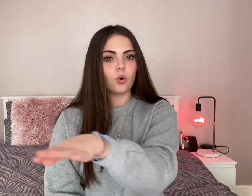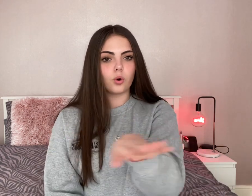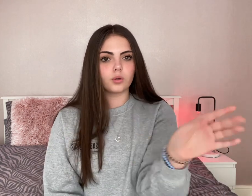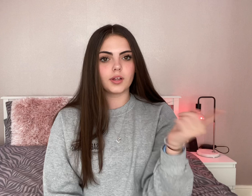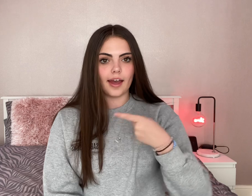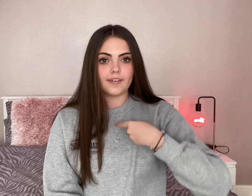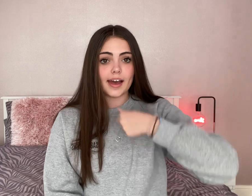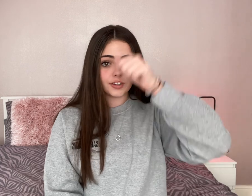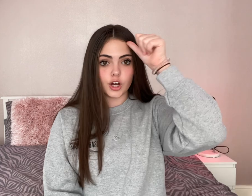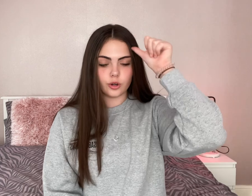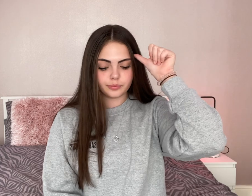all I've ever known.